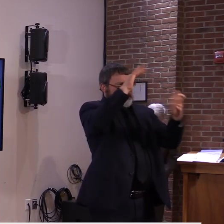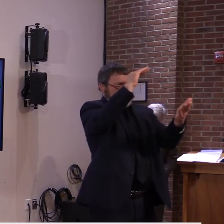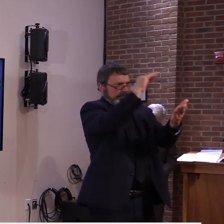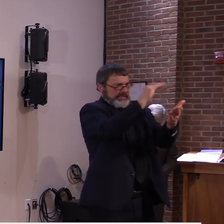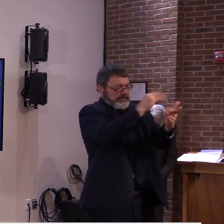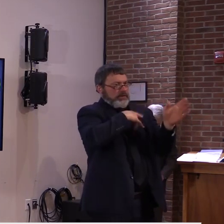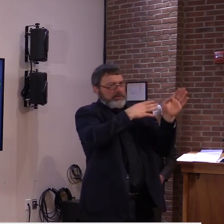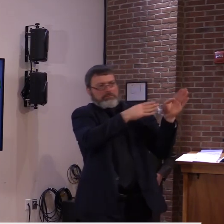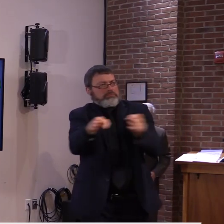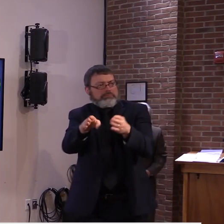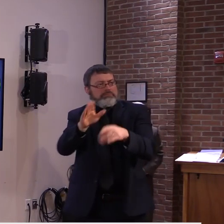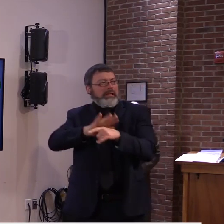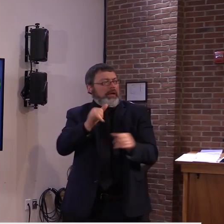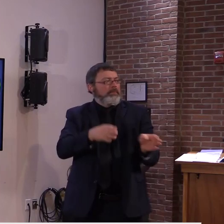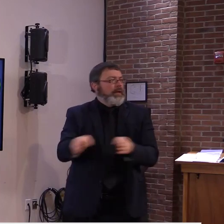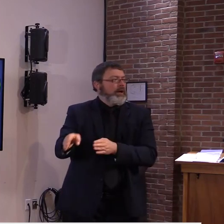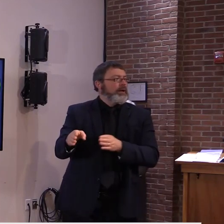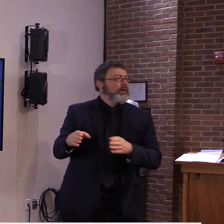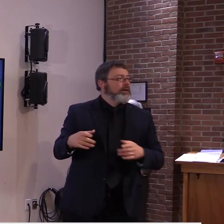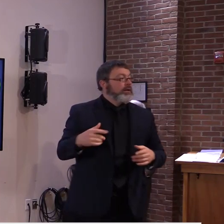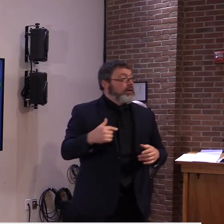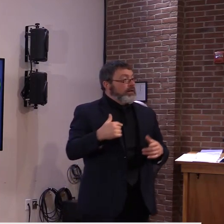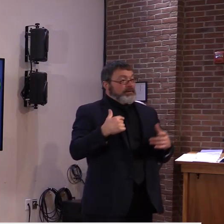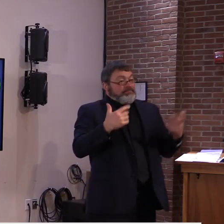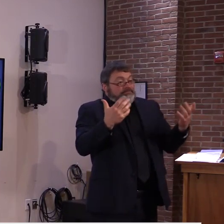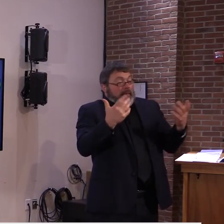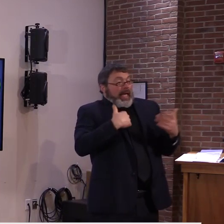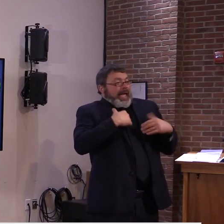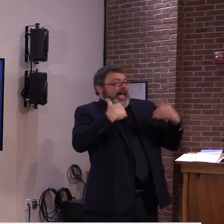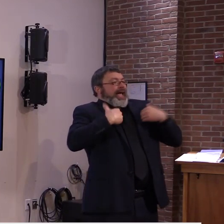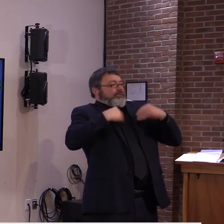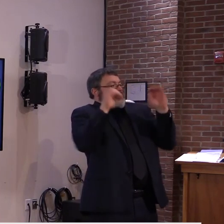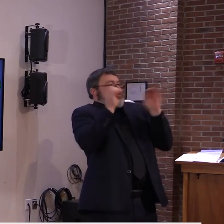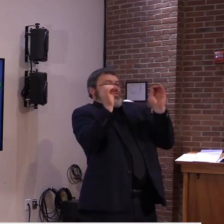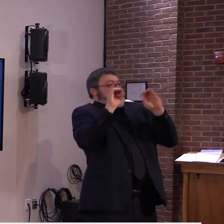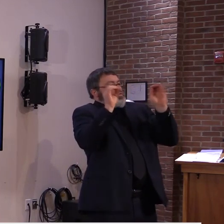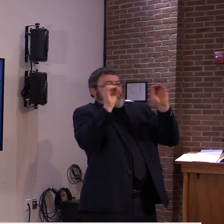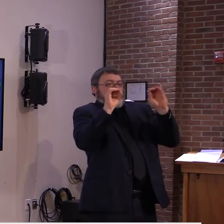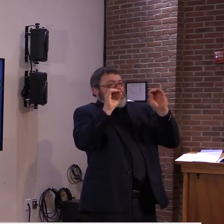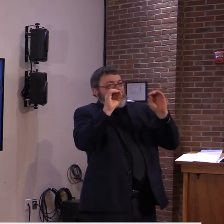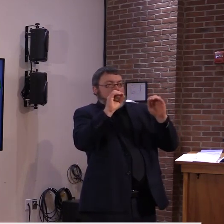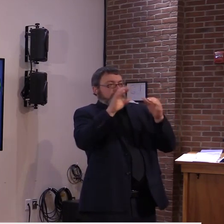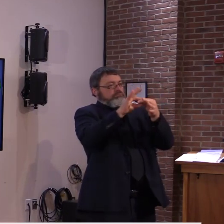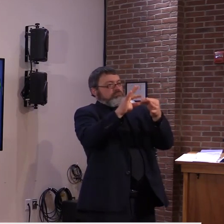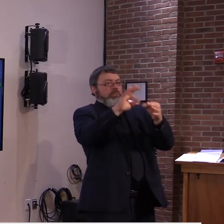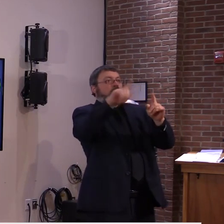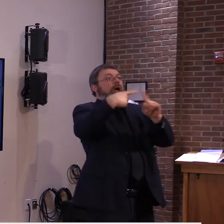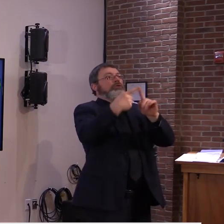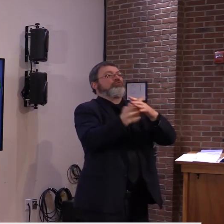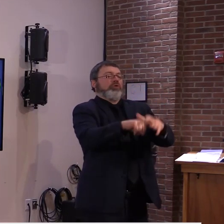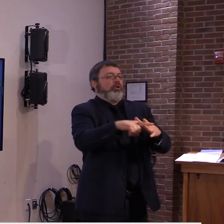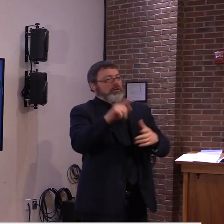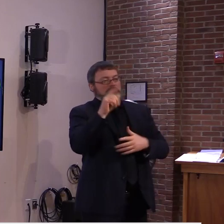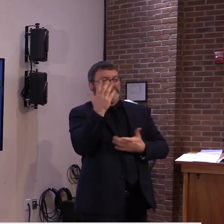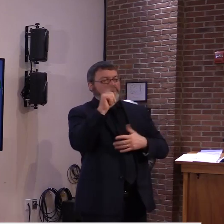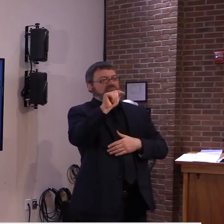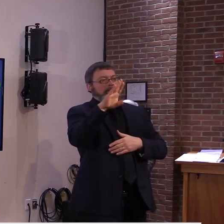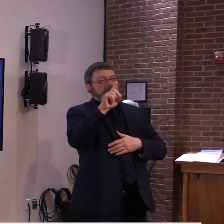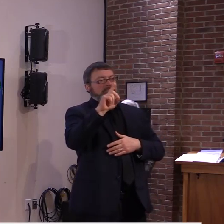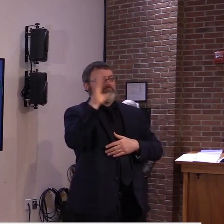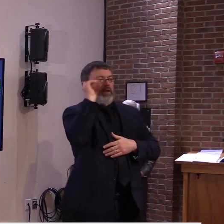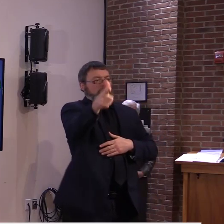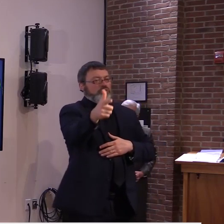I'm optimistic as well, if we can turn that corner, and particularly with the advent of the vaccine, that we'll have a little more capacity in the system to start making